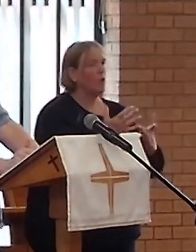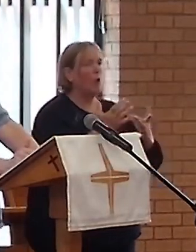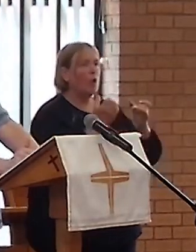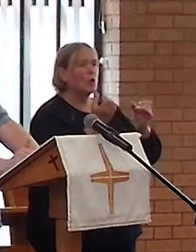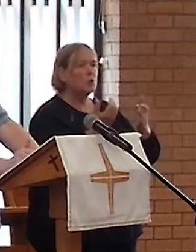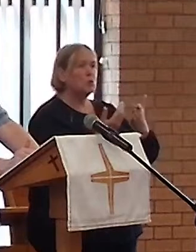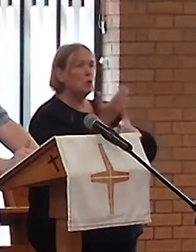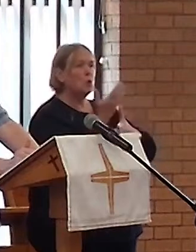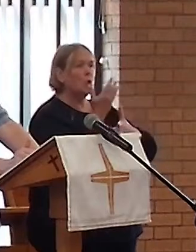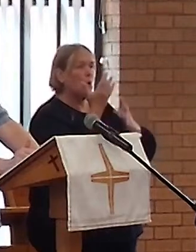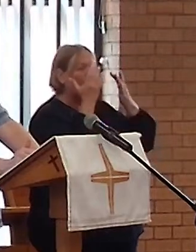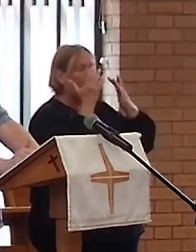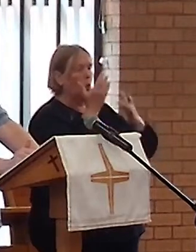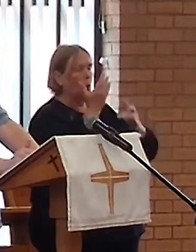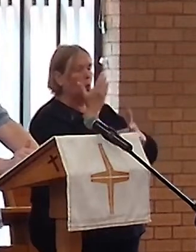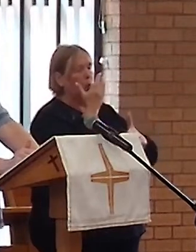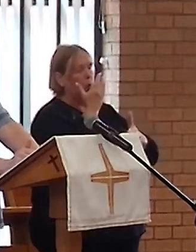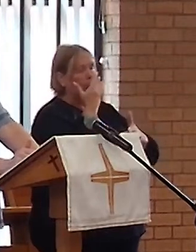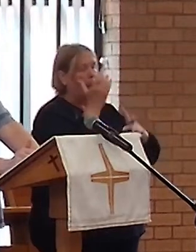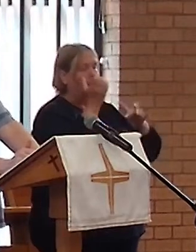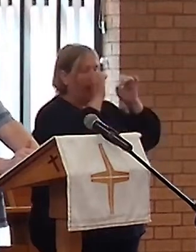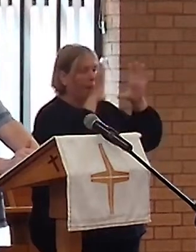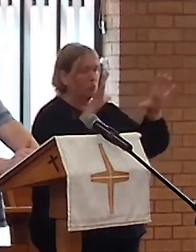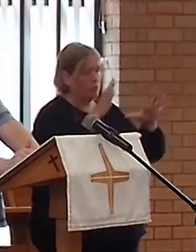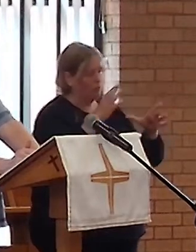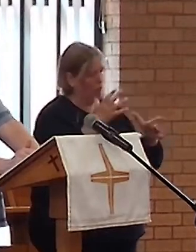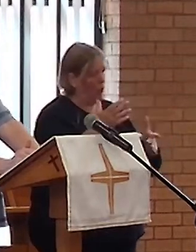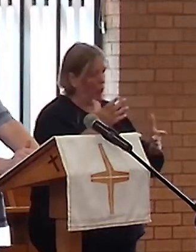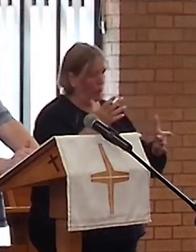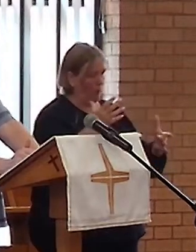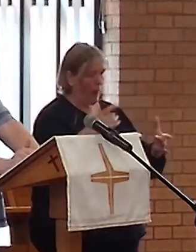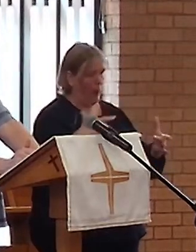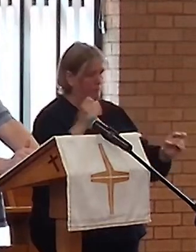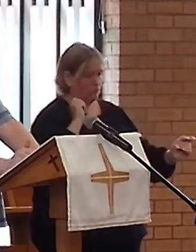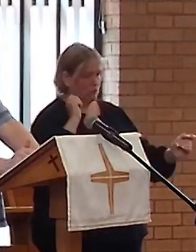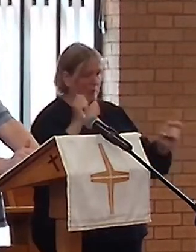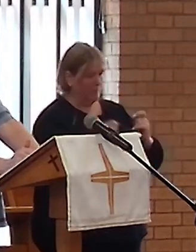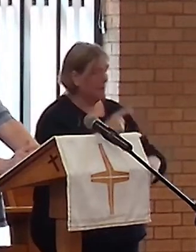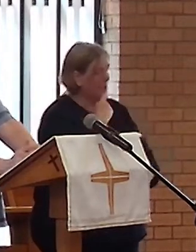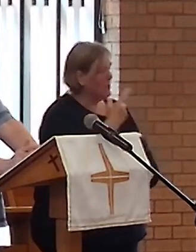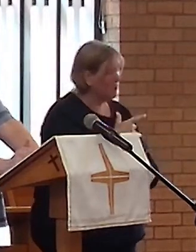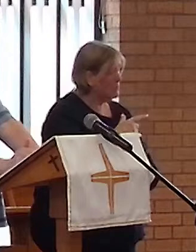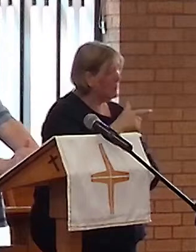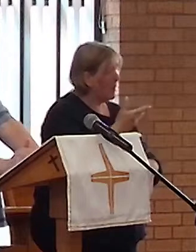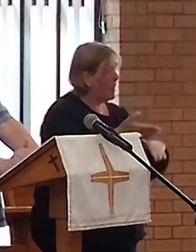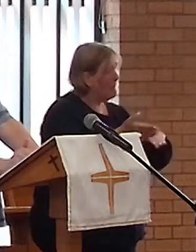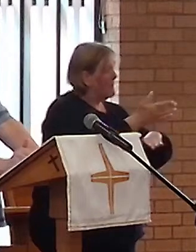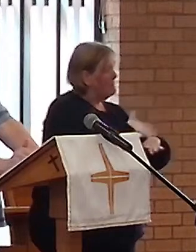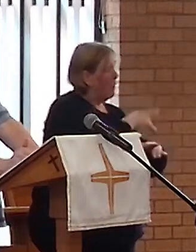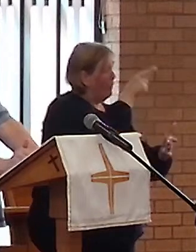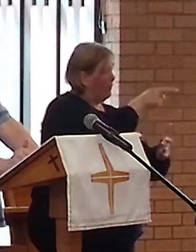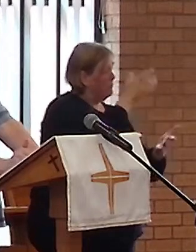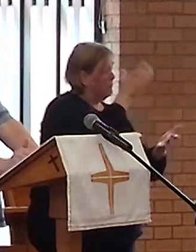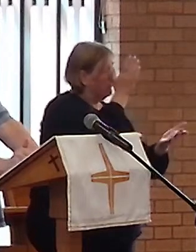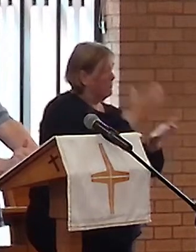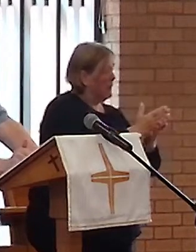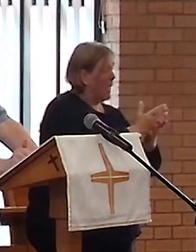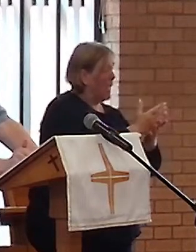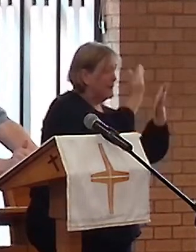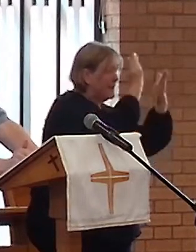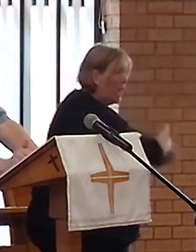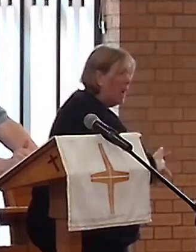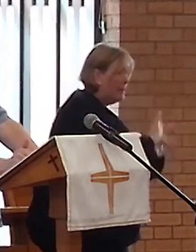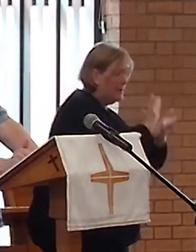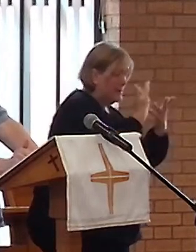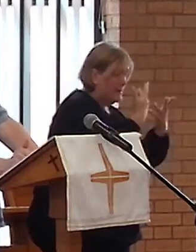life. He says, you were once darkness, now you are light in the Lord.